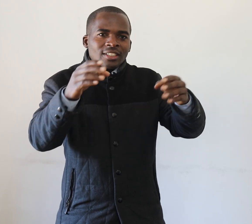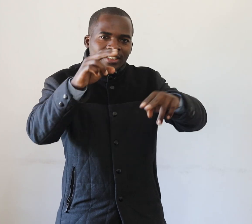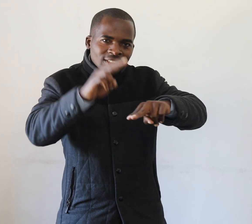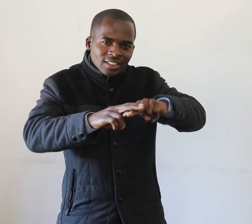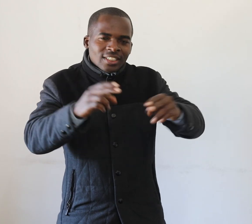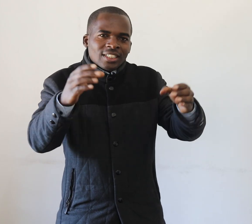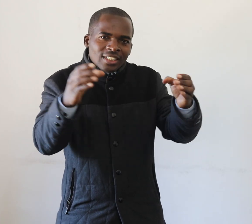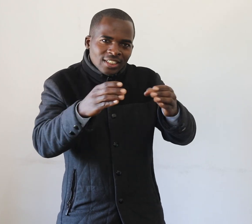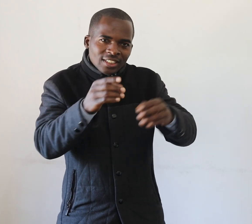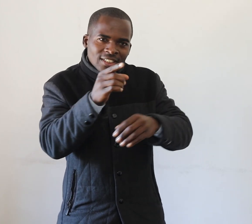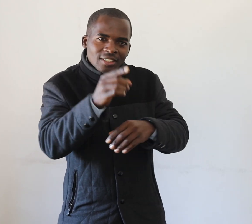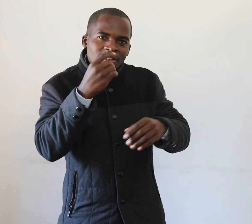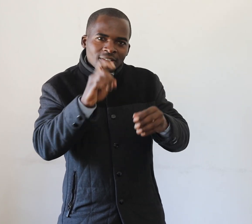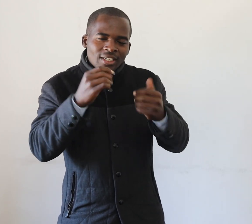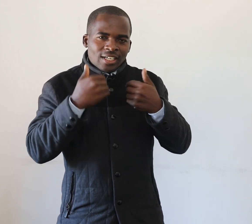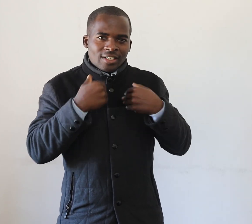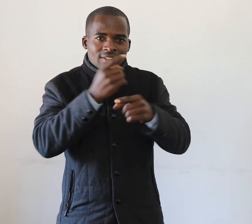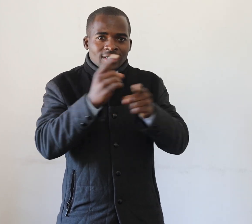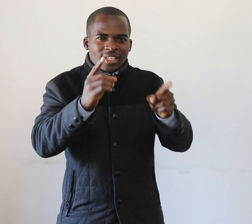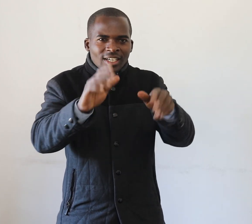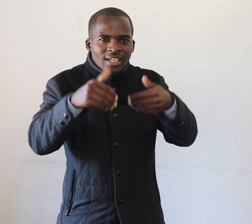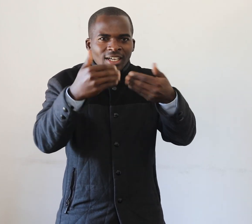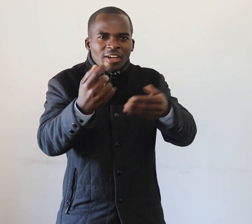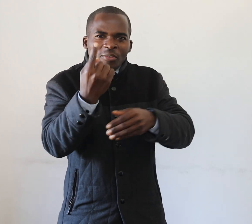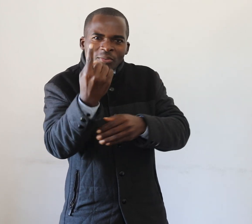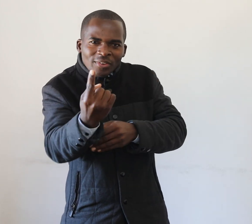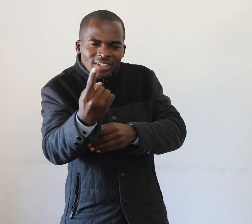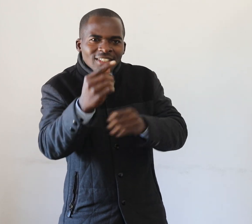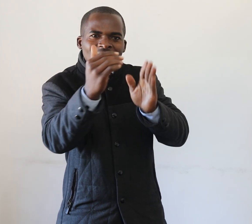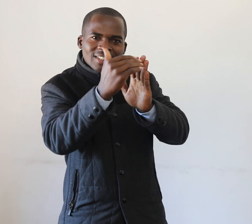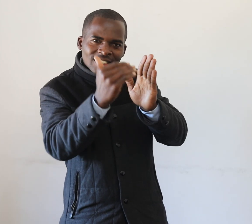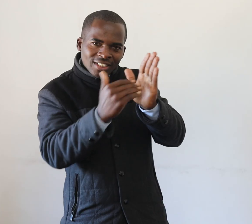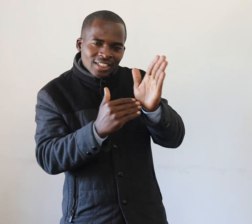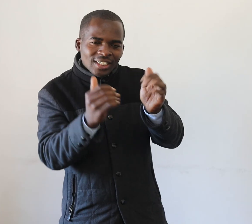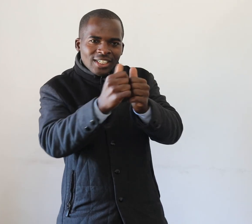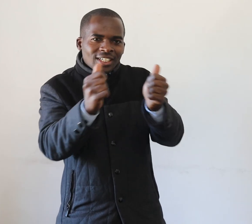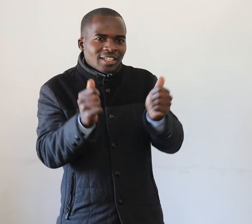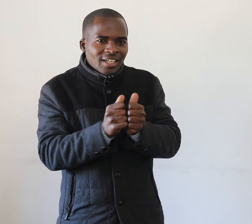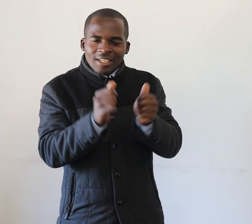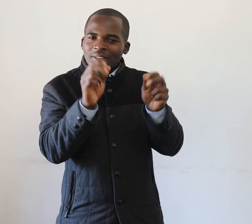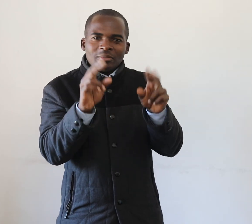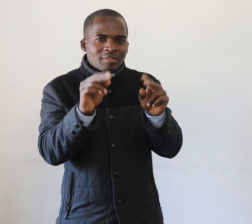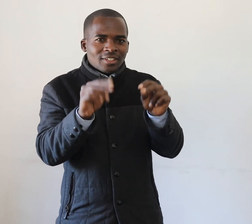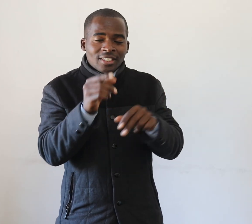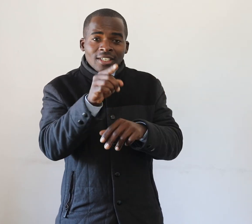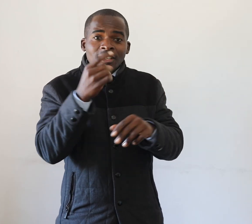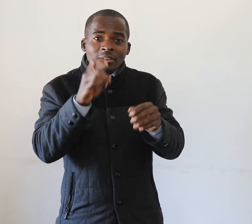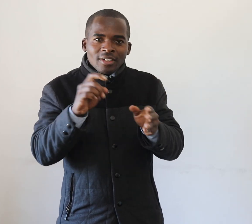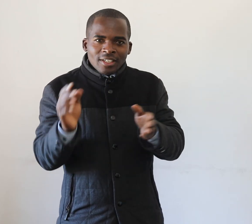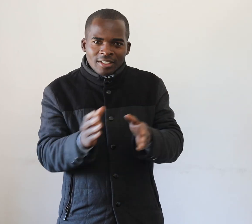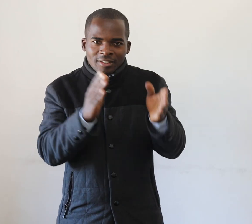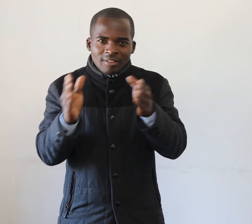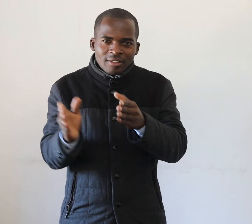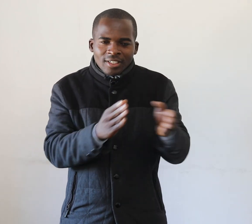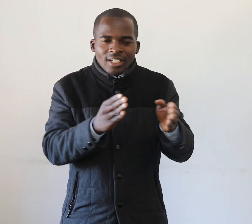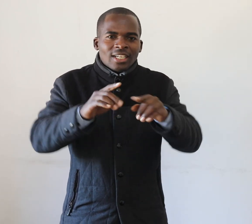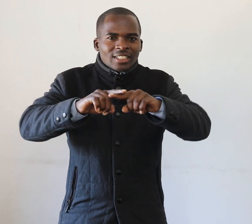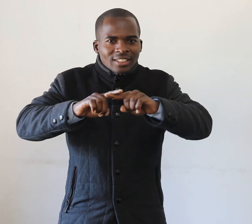it must not submit just one general list. Instead, it must prepare separate party lists for